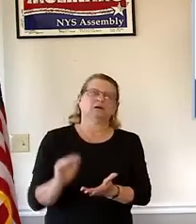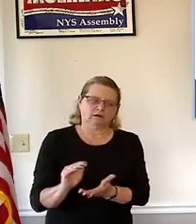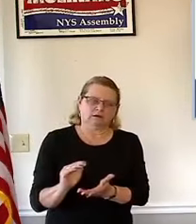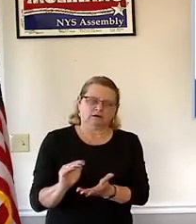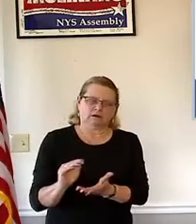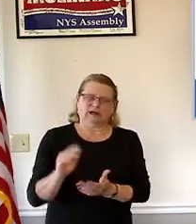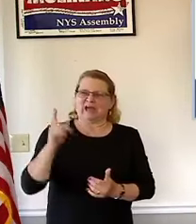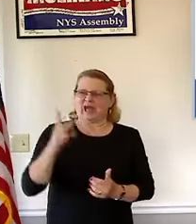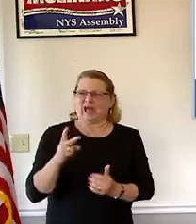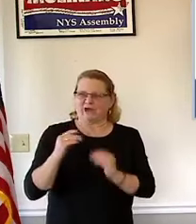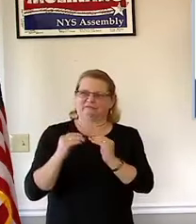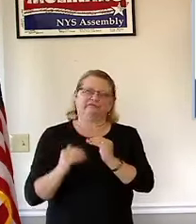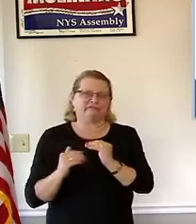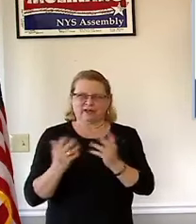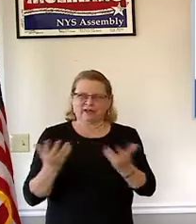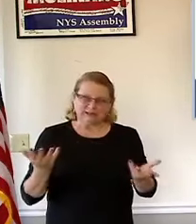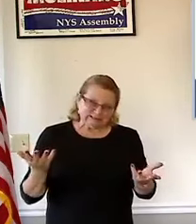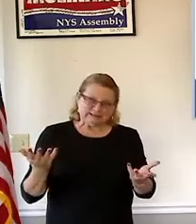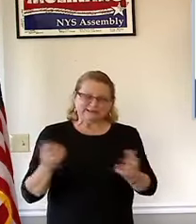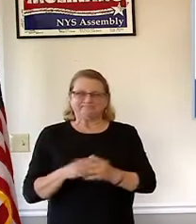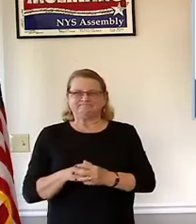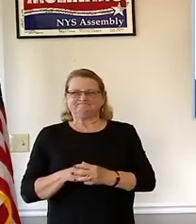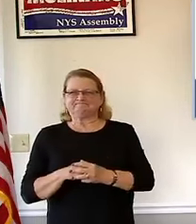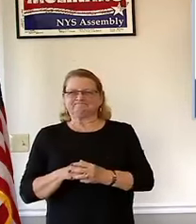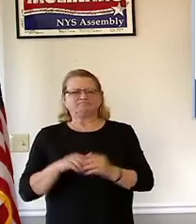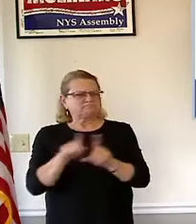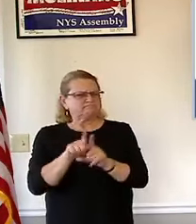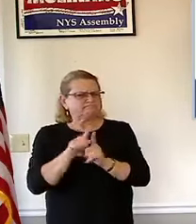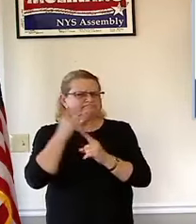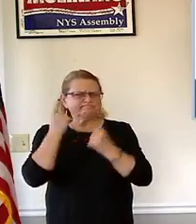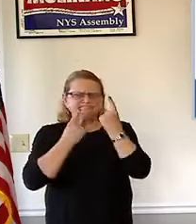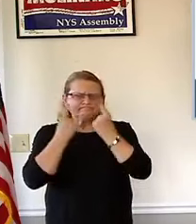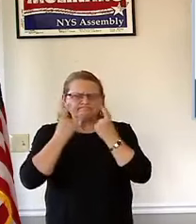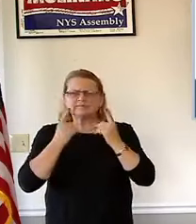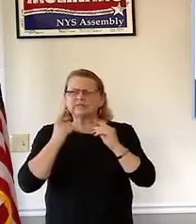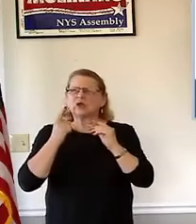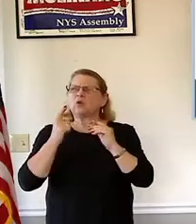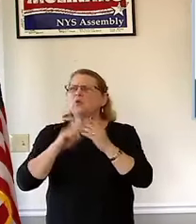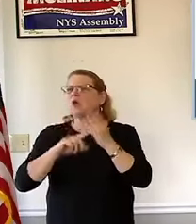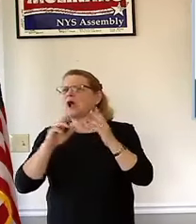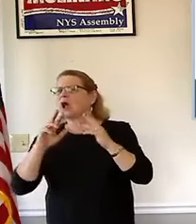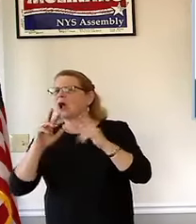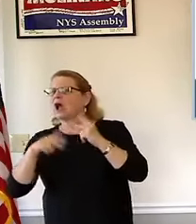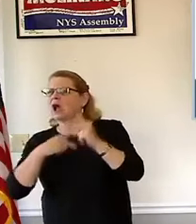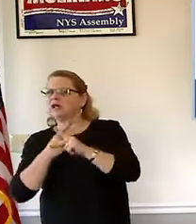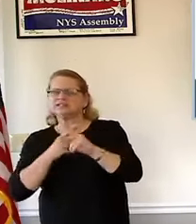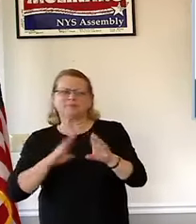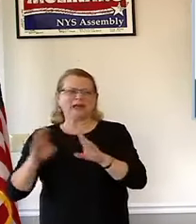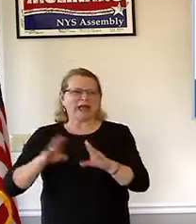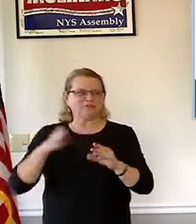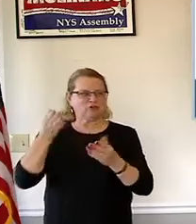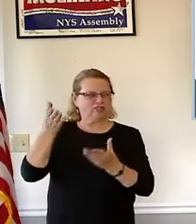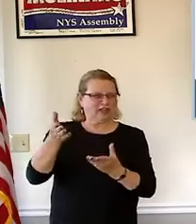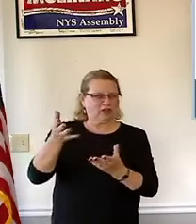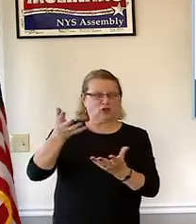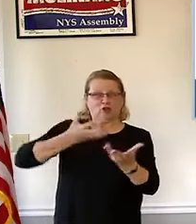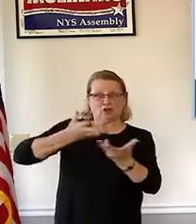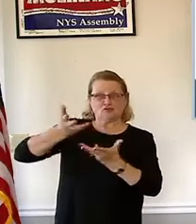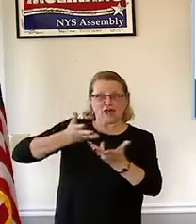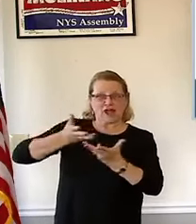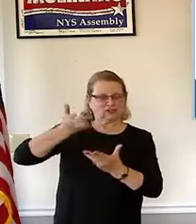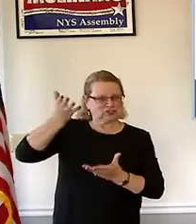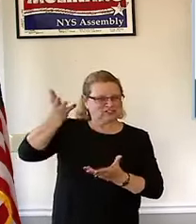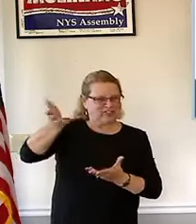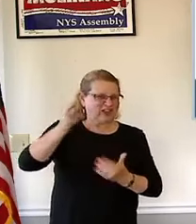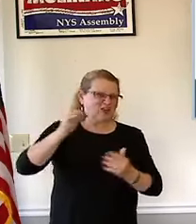that. And then thinking of what is being done at those events, like weddings, the interactions, they're obviously